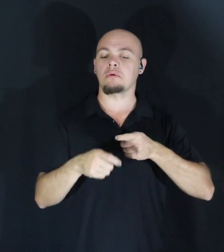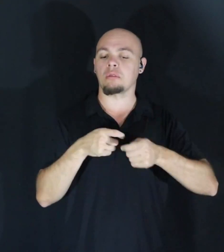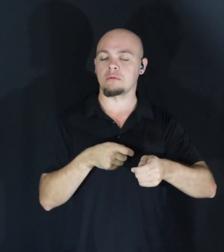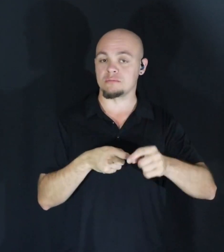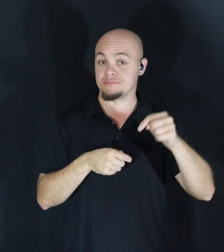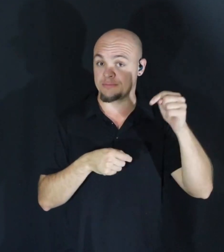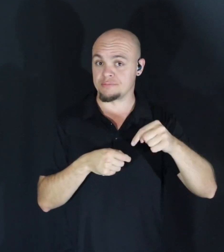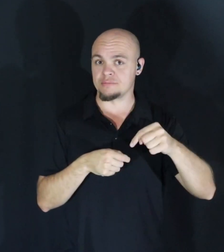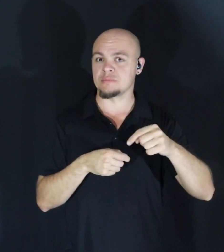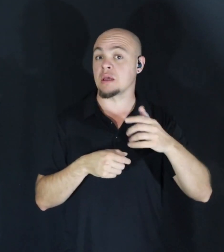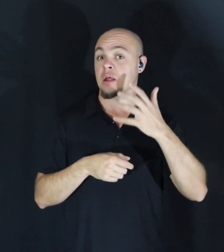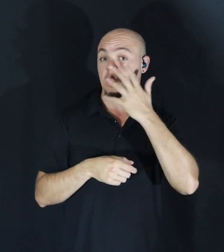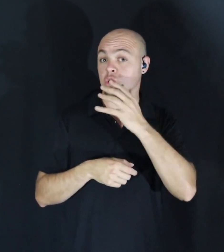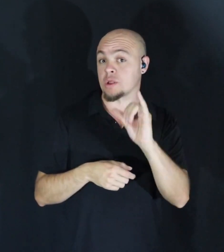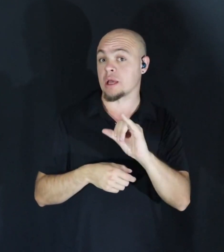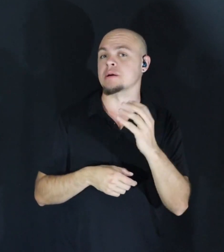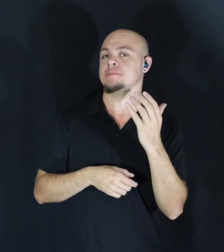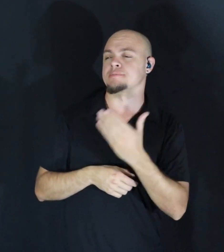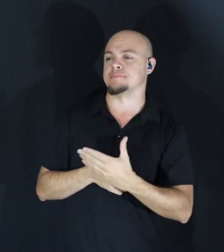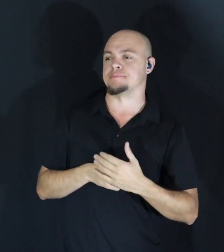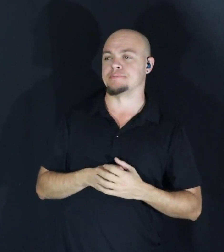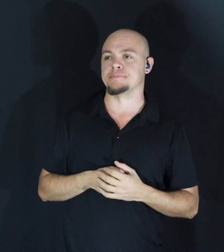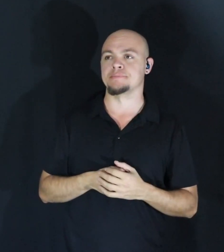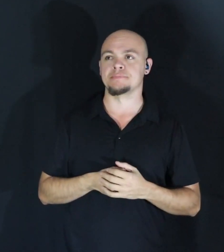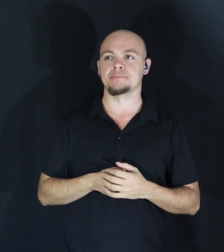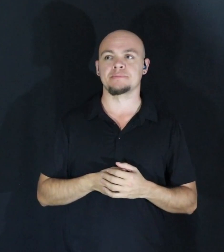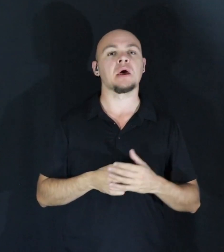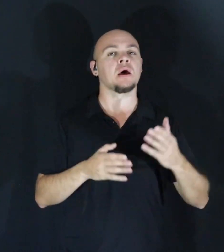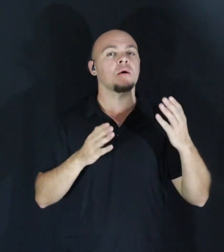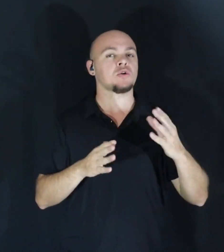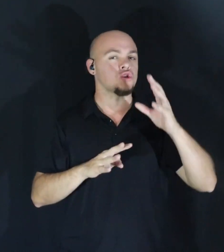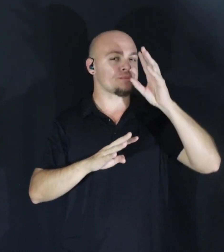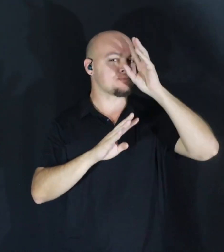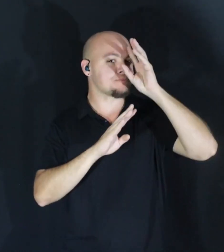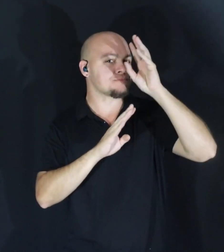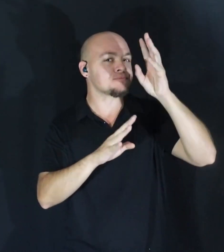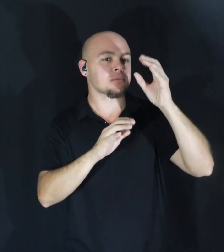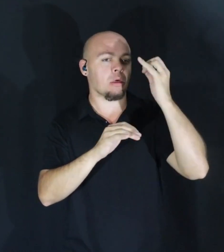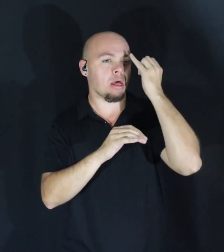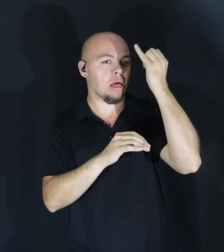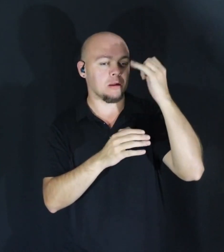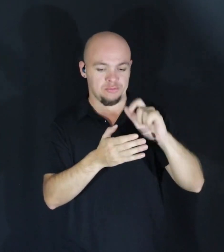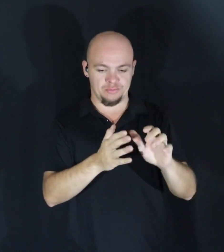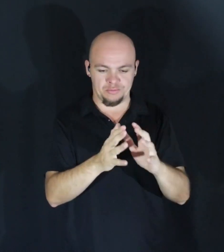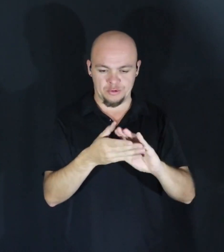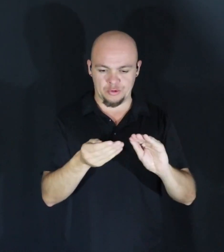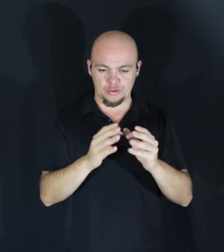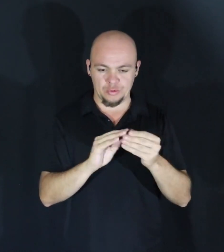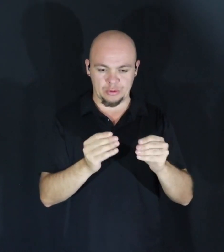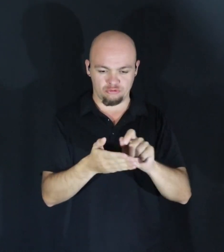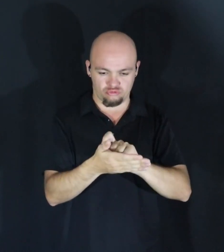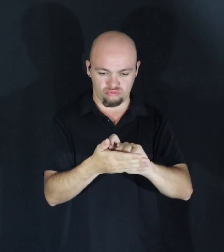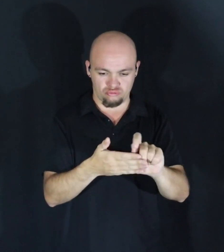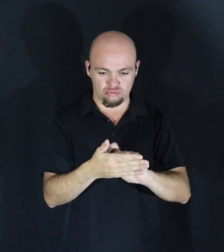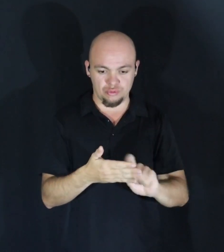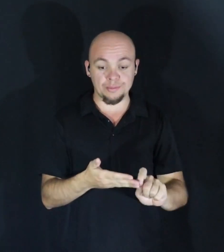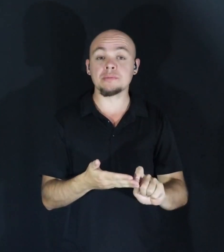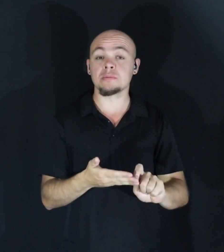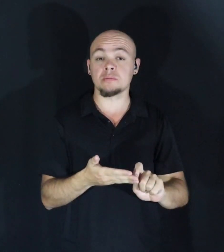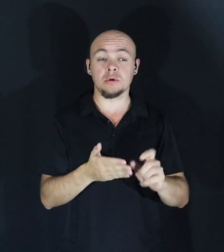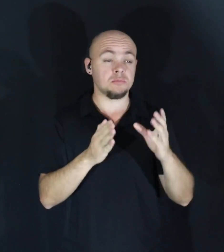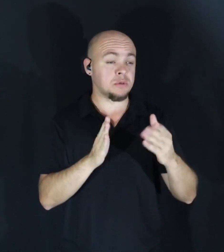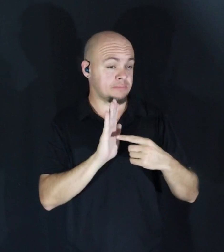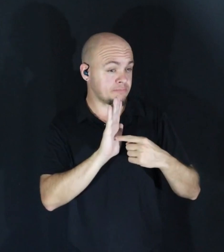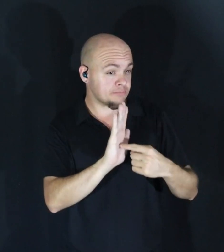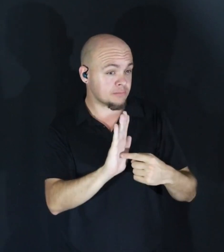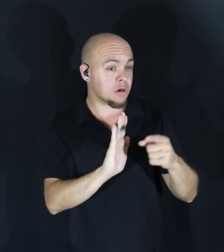they go something like this. Someone comes up with an idea, they write that story down, they share it with someone